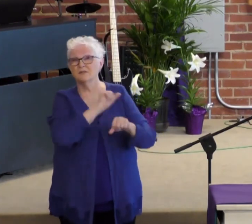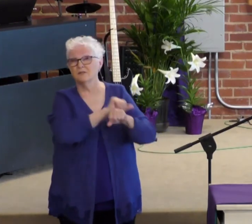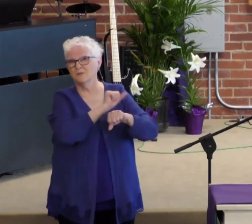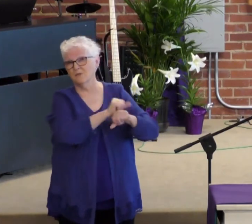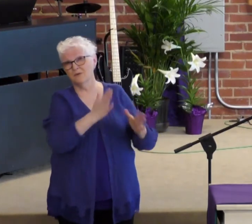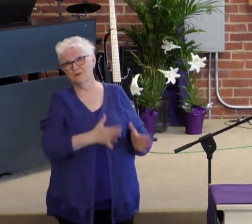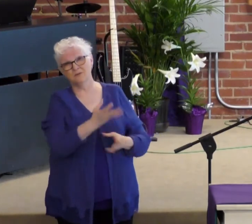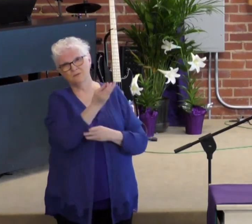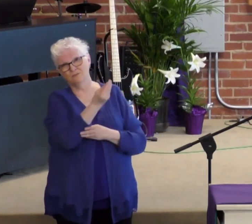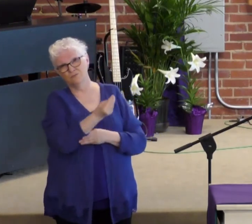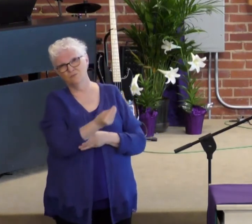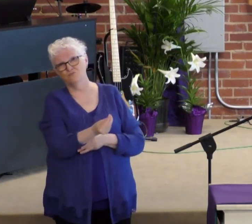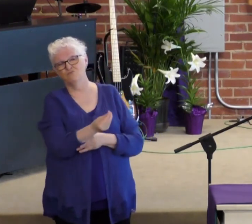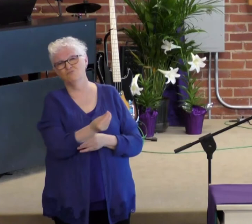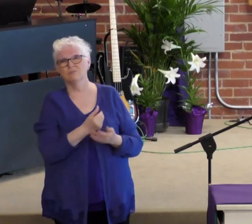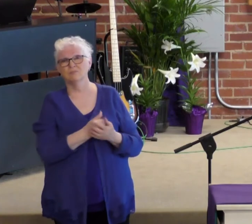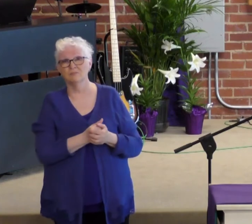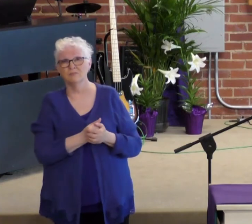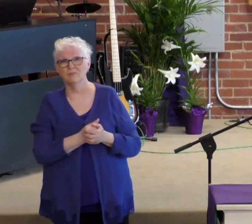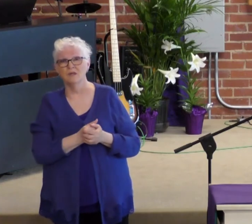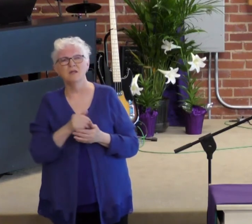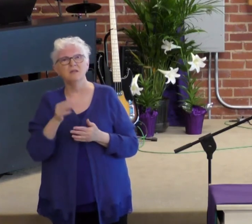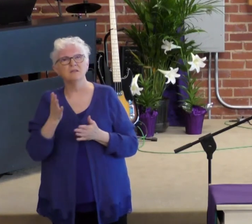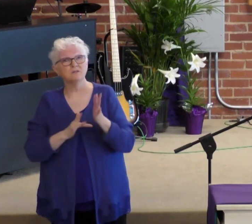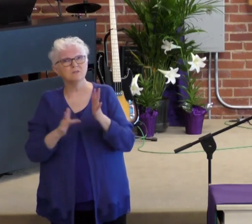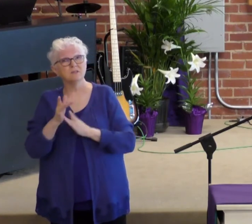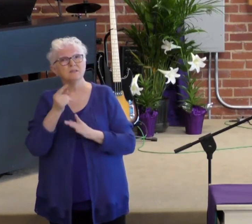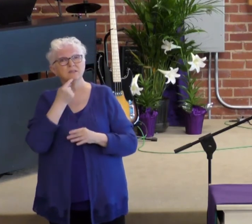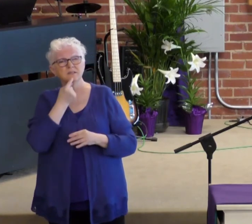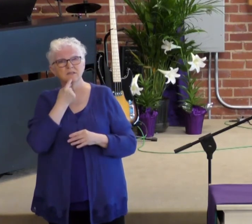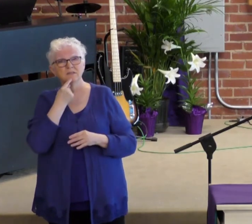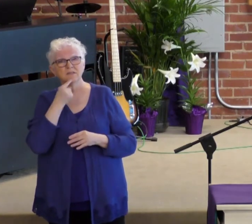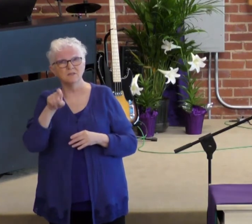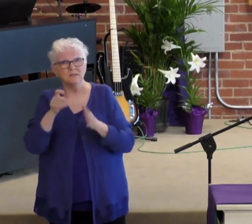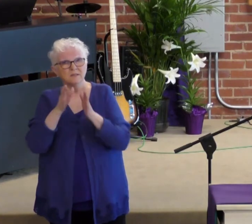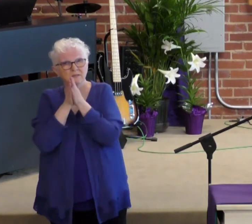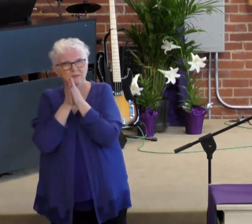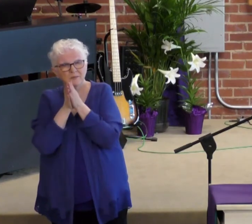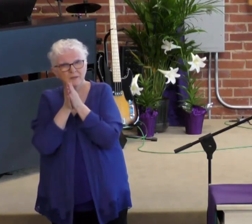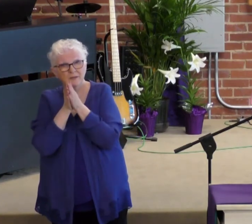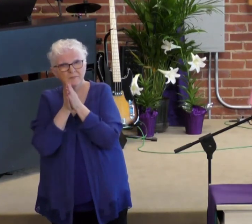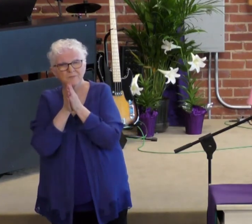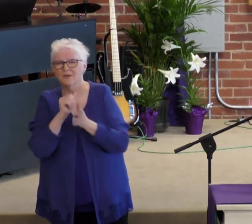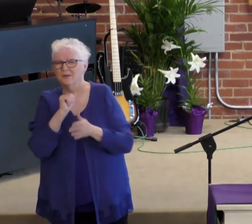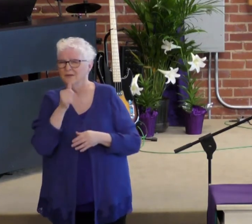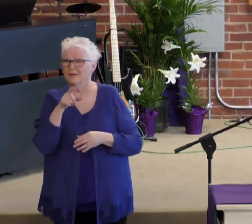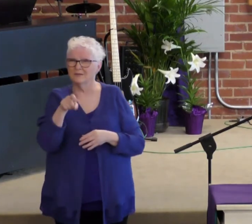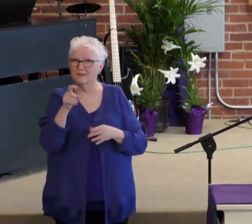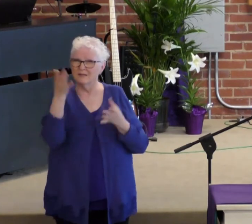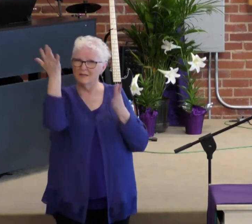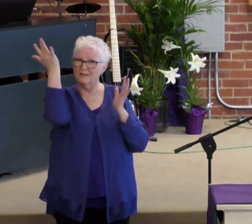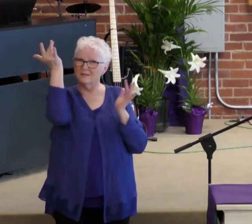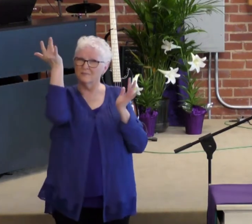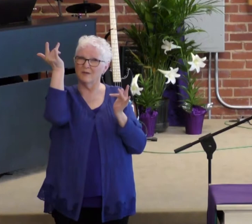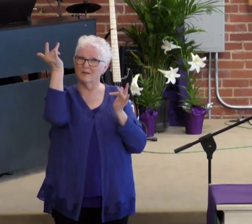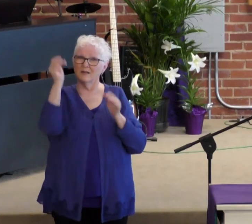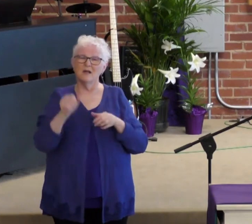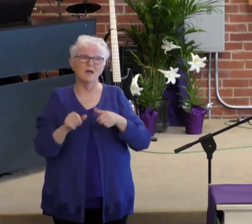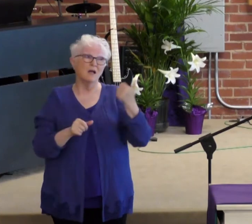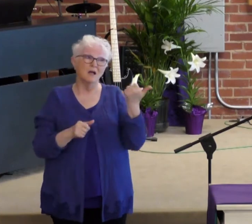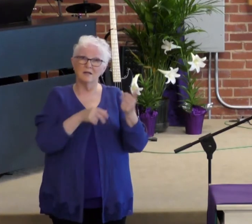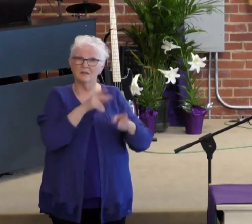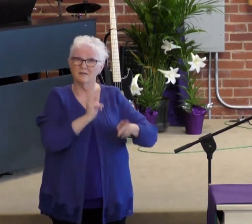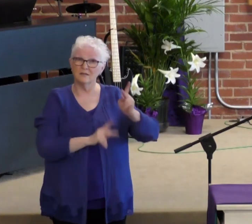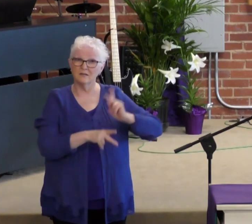tells us that we are to pray. We don't need to expect somebody else to pray. Can the church say amen